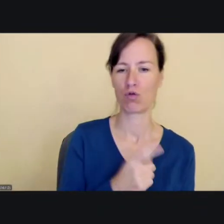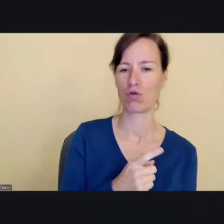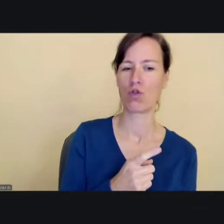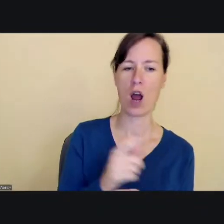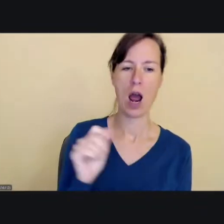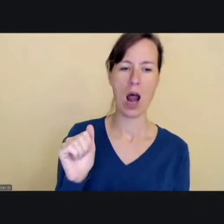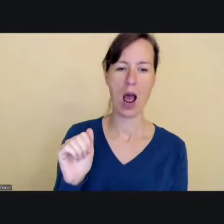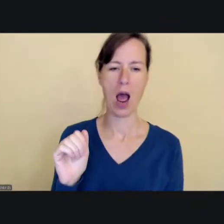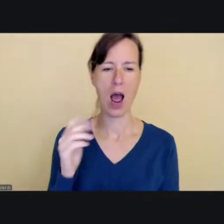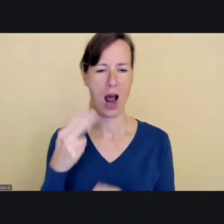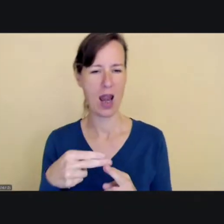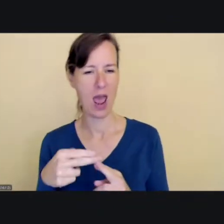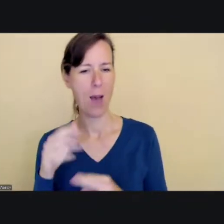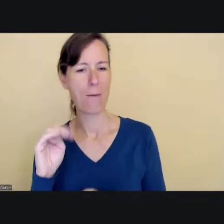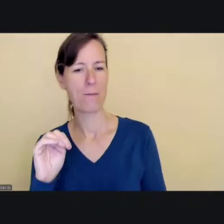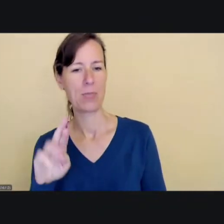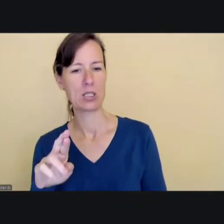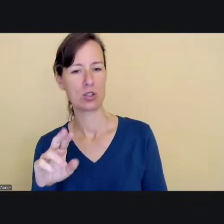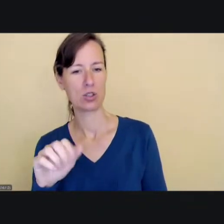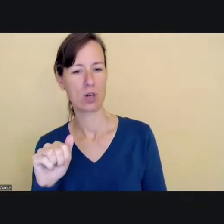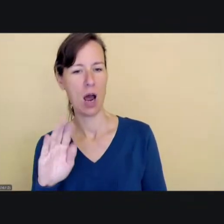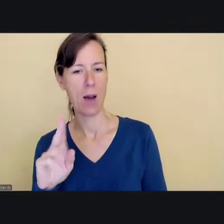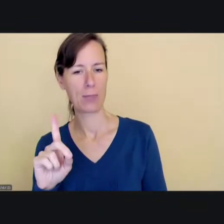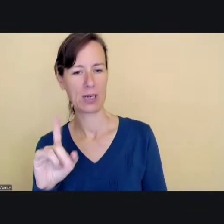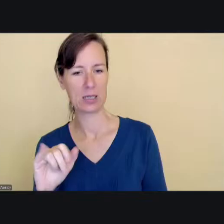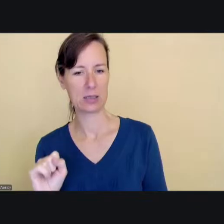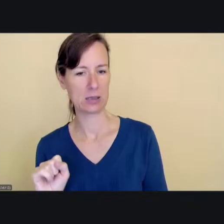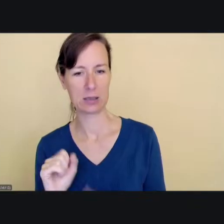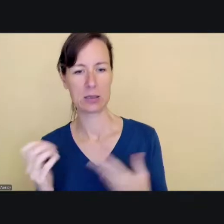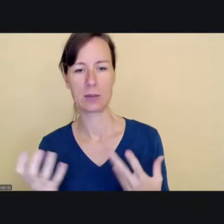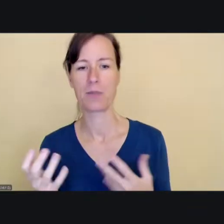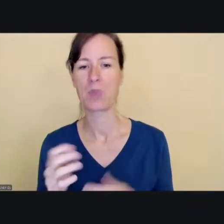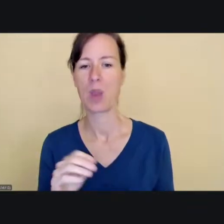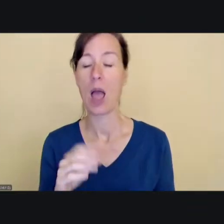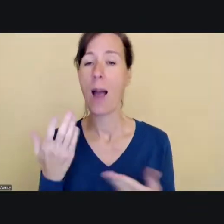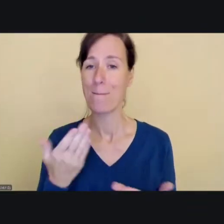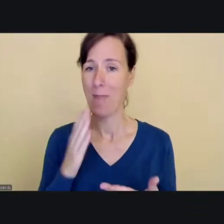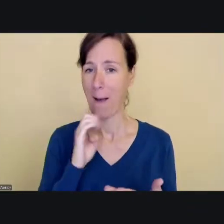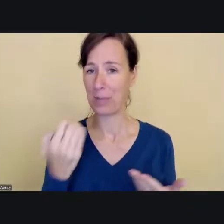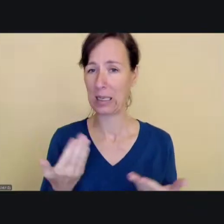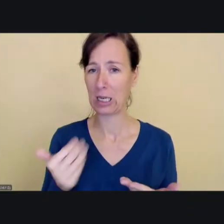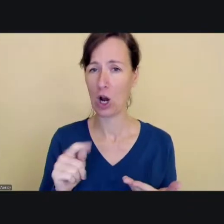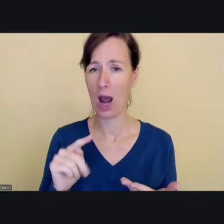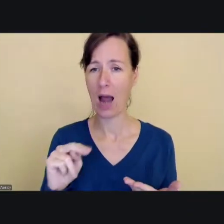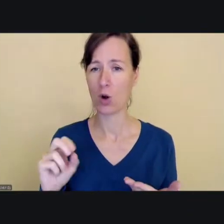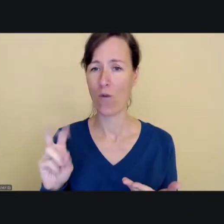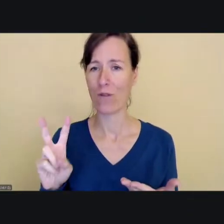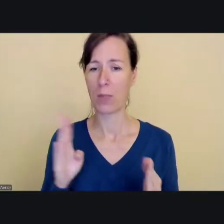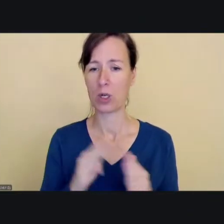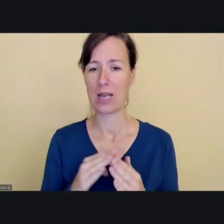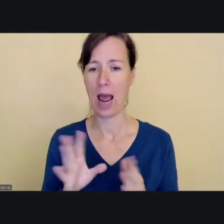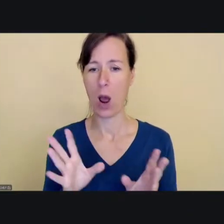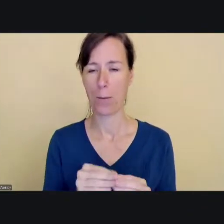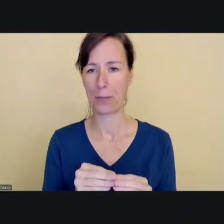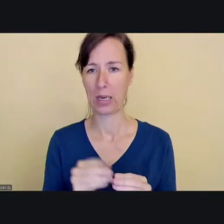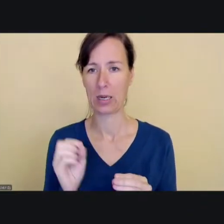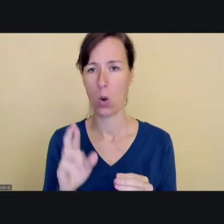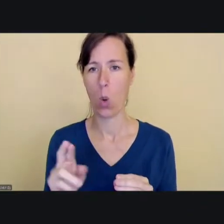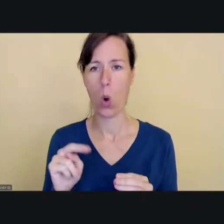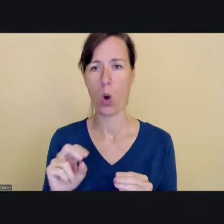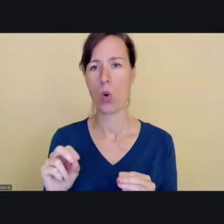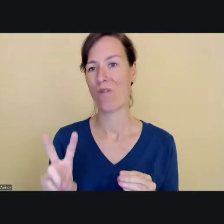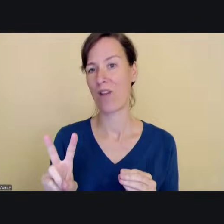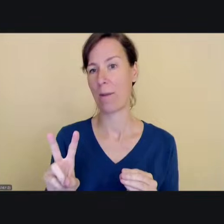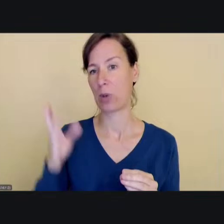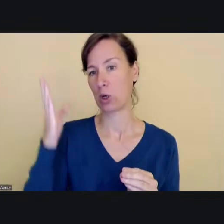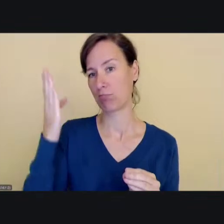Diss. Bob Diss may be here at the November town meeting. Okay. Or the